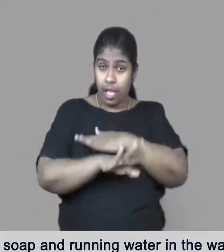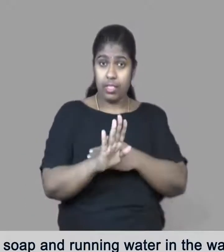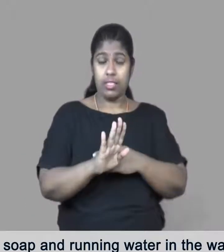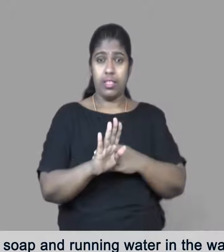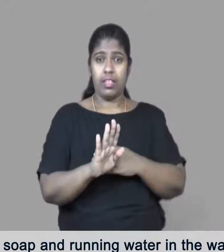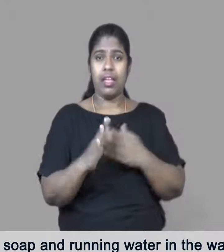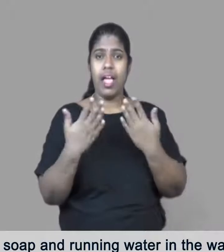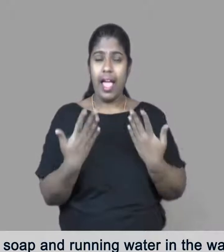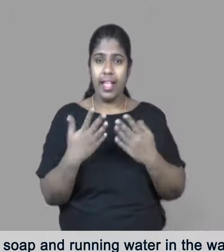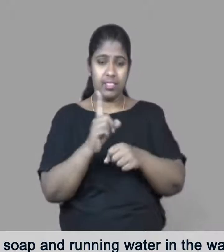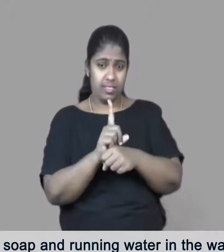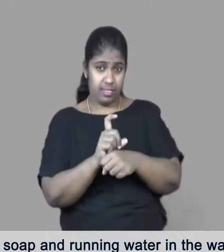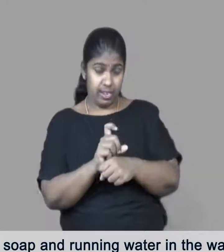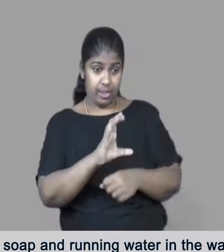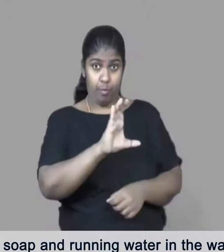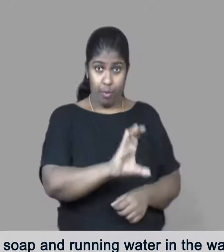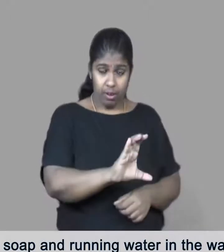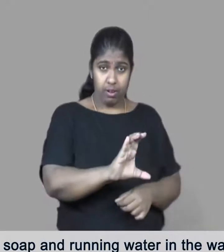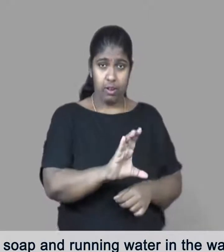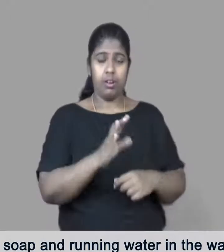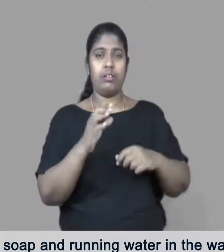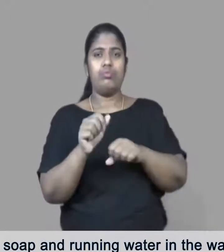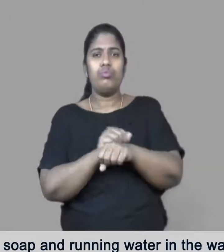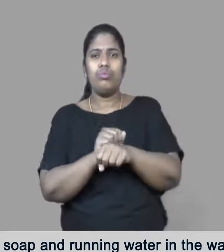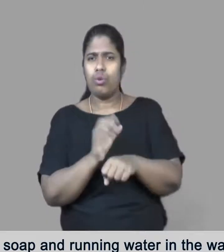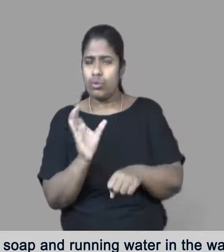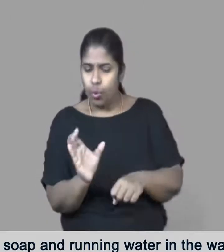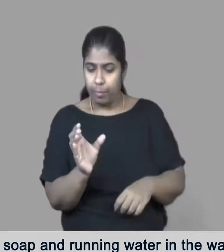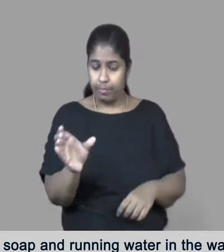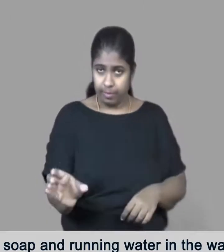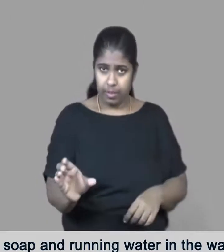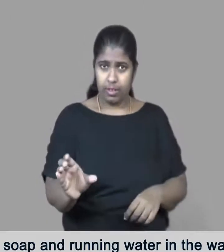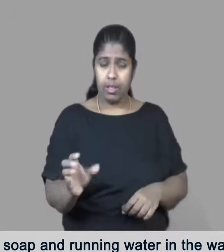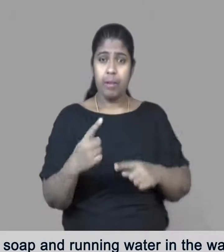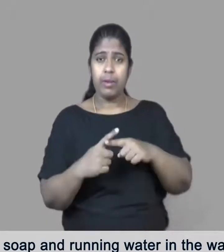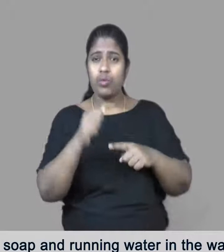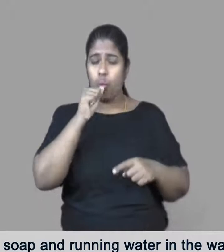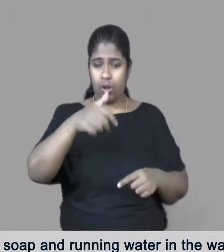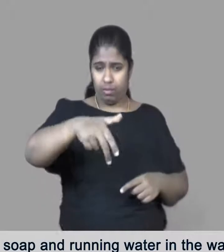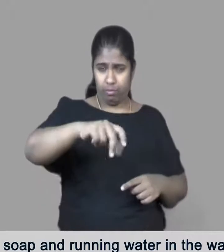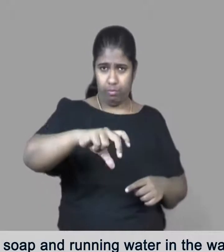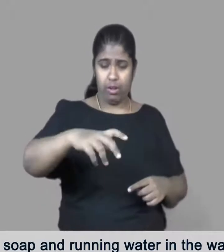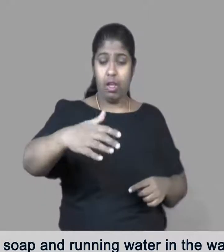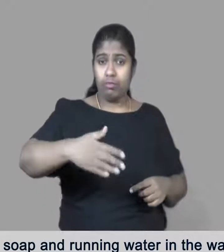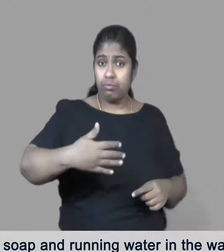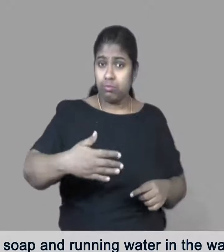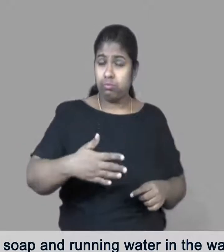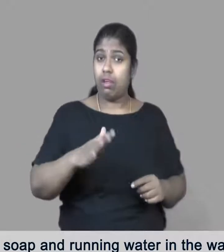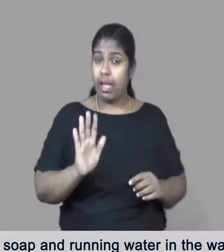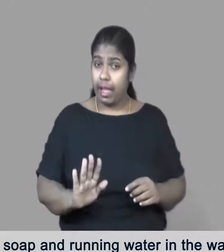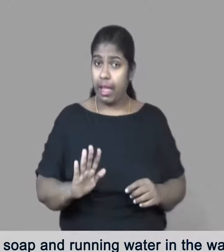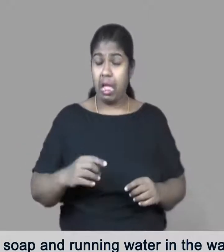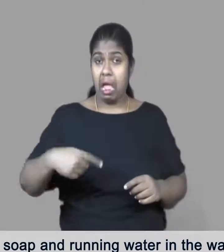Ensure regular supply of hand sanitizers, soap, and running water in